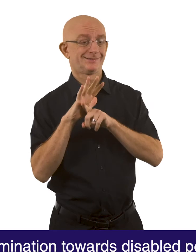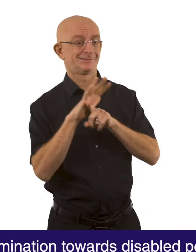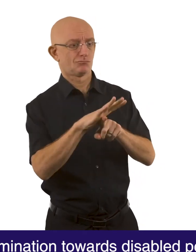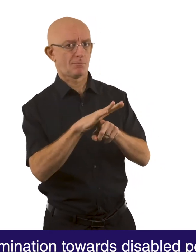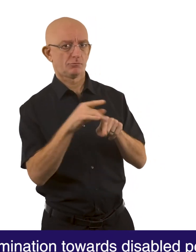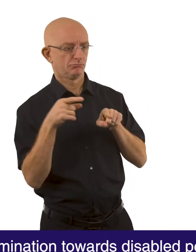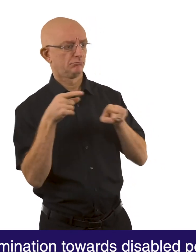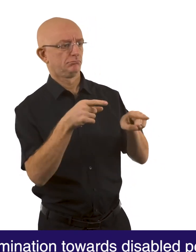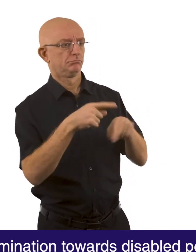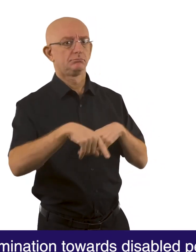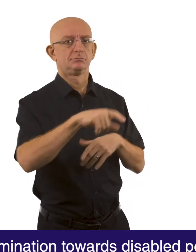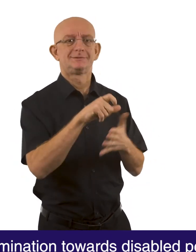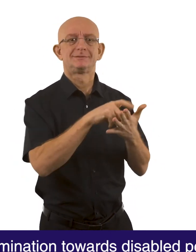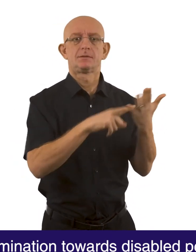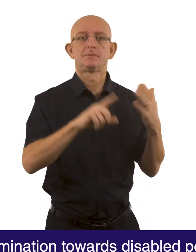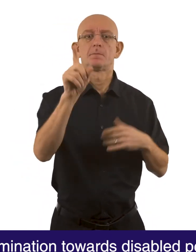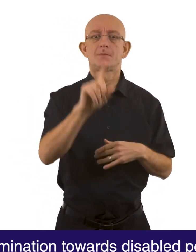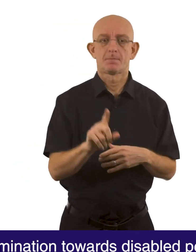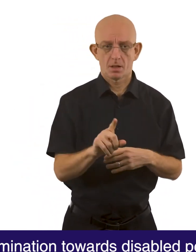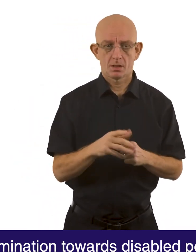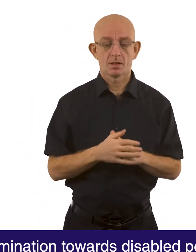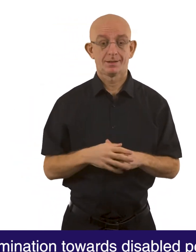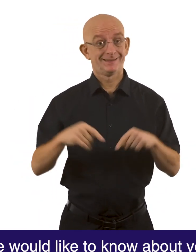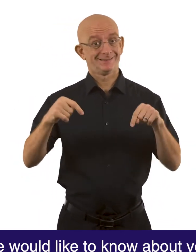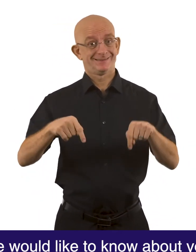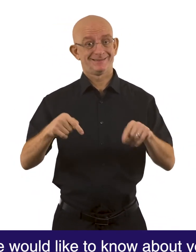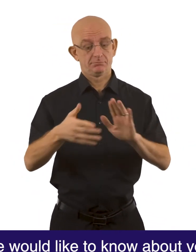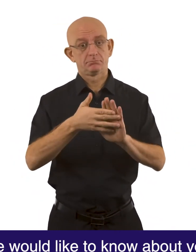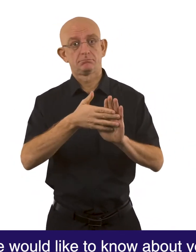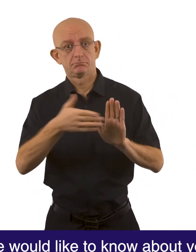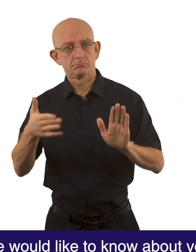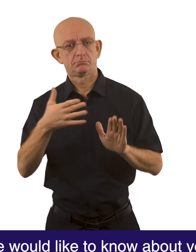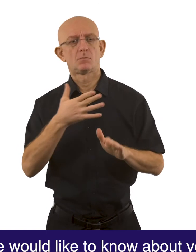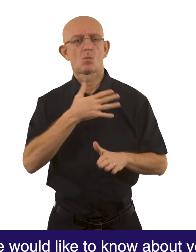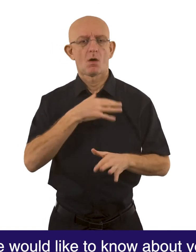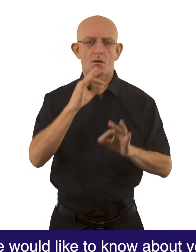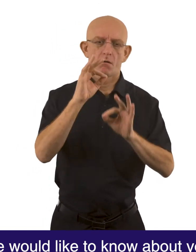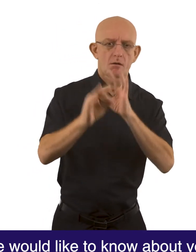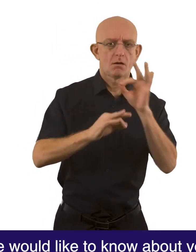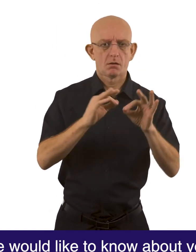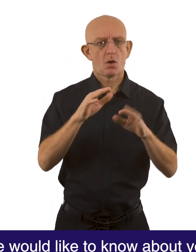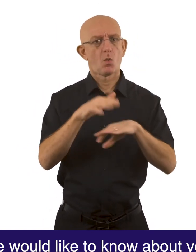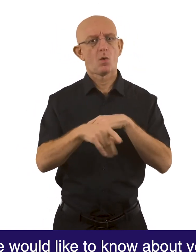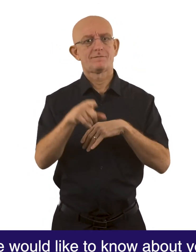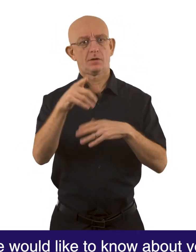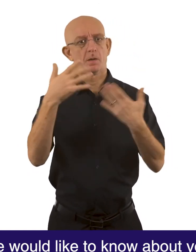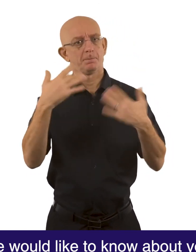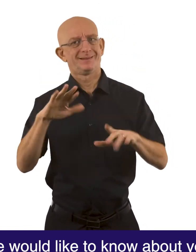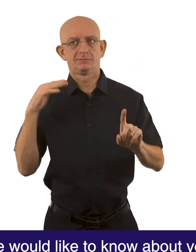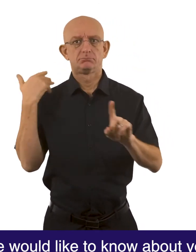Discrimination towards disabled people. In this section, we would like to know about your experiences of